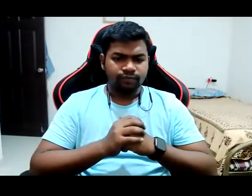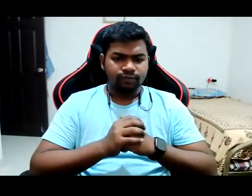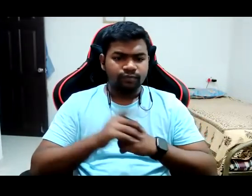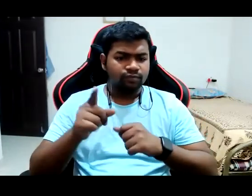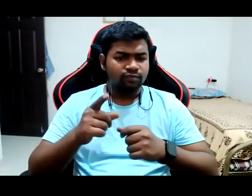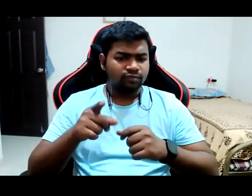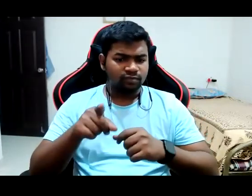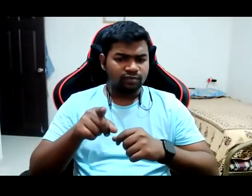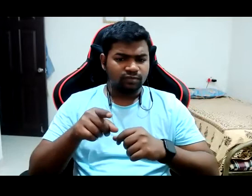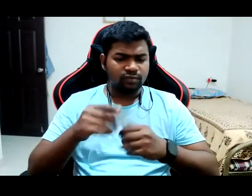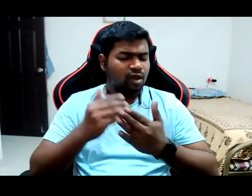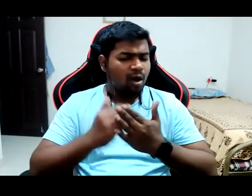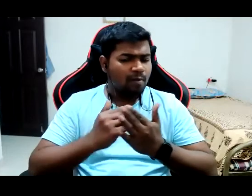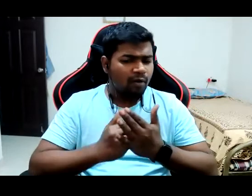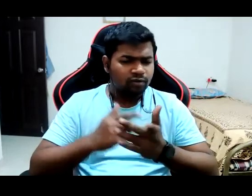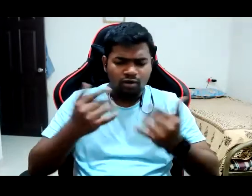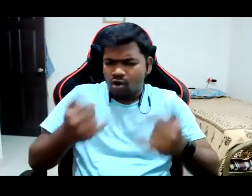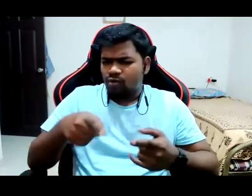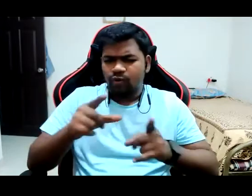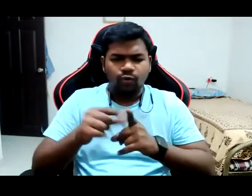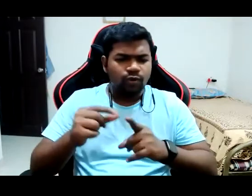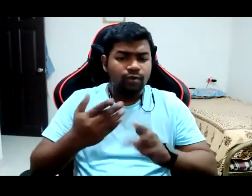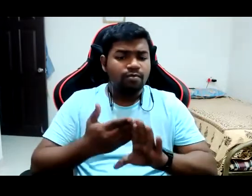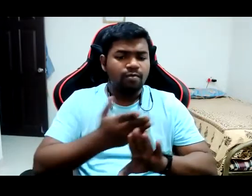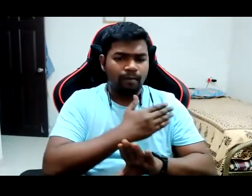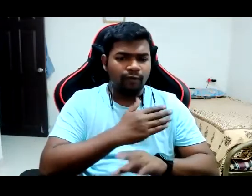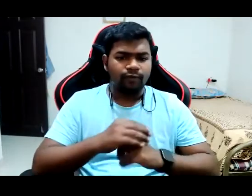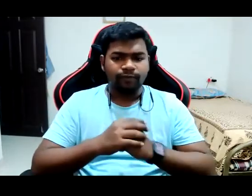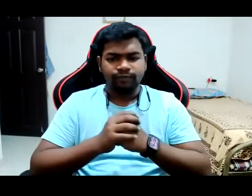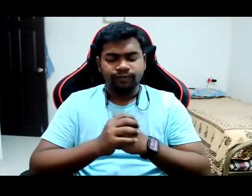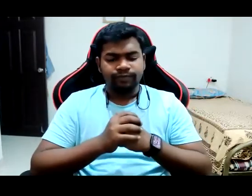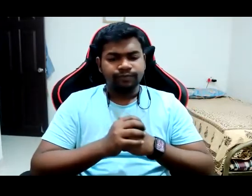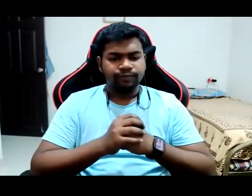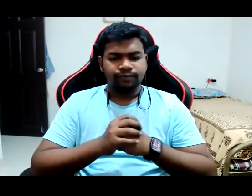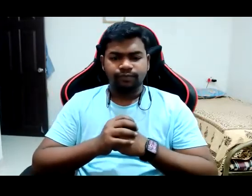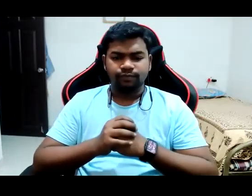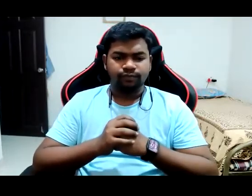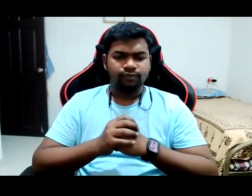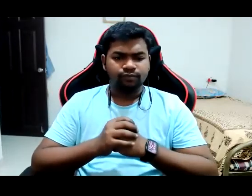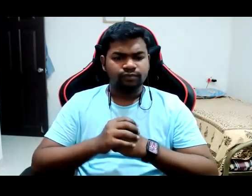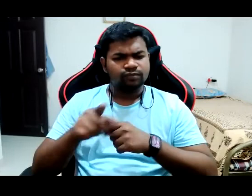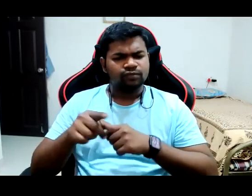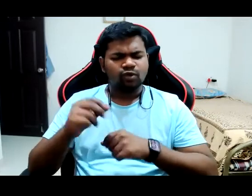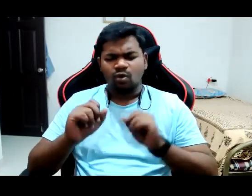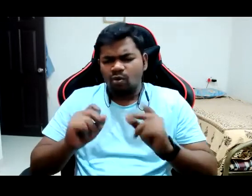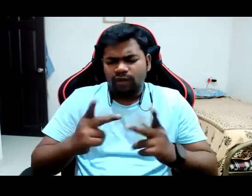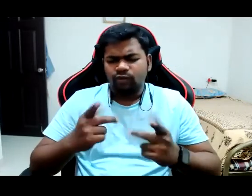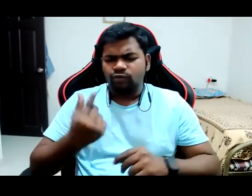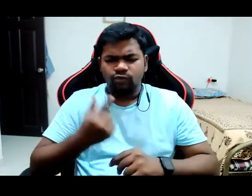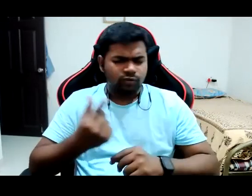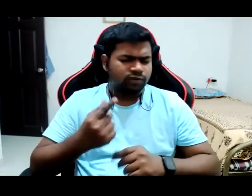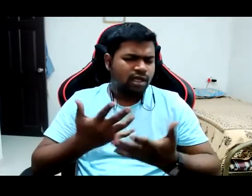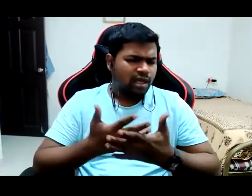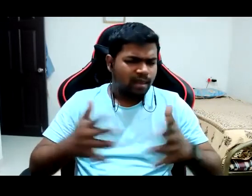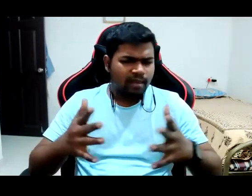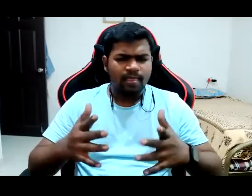open about what is it that you're doing now and what was done before. Of course, it's okay to use any libraries,